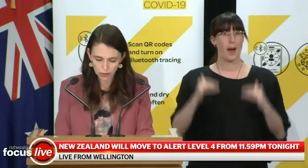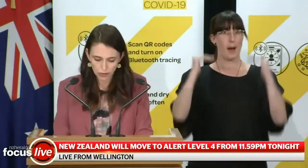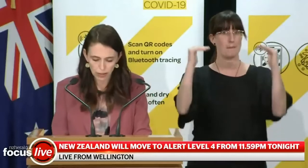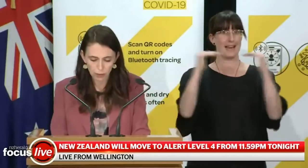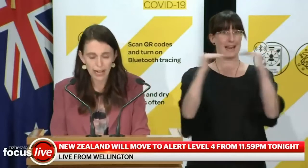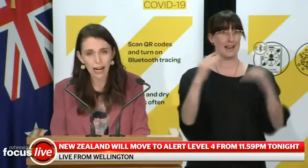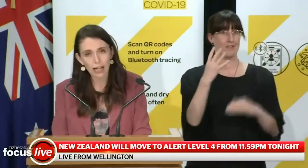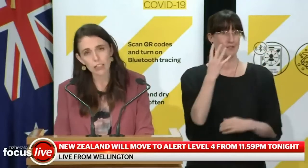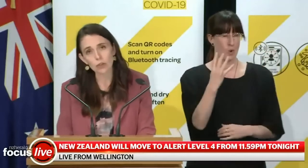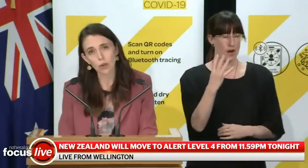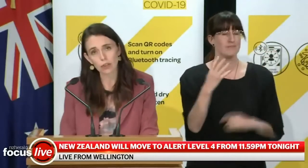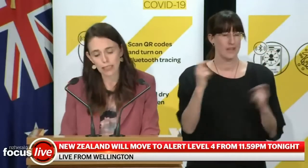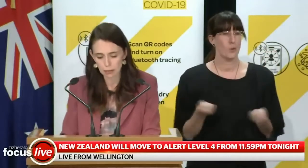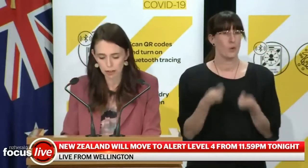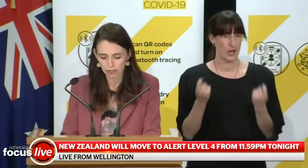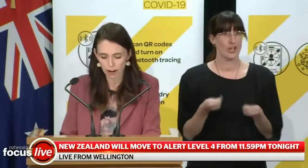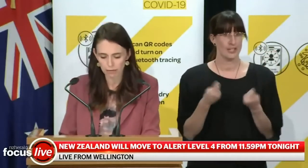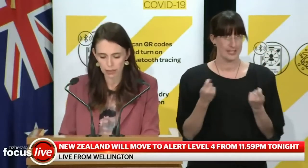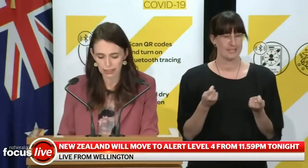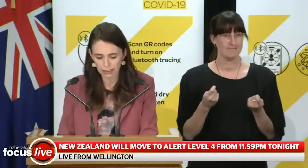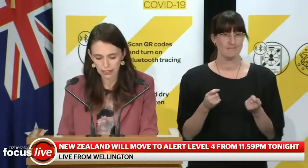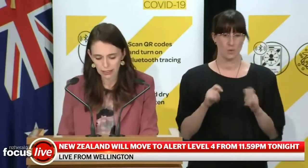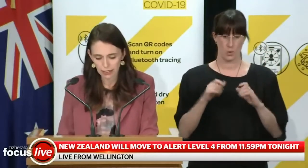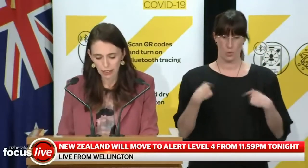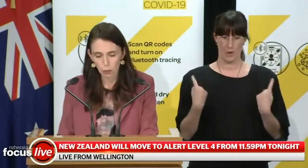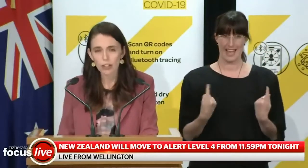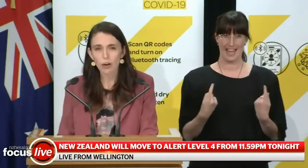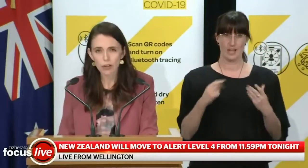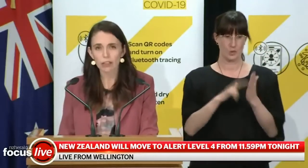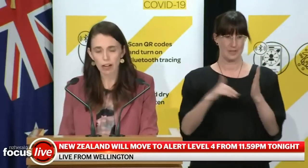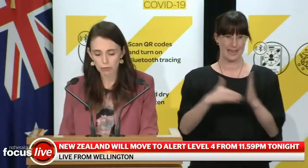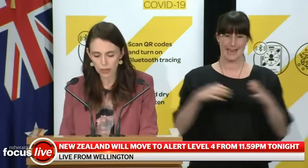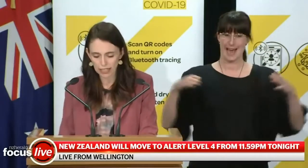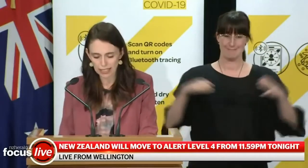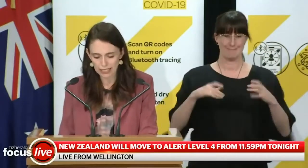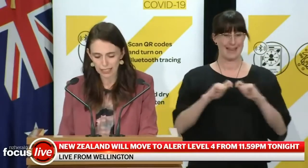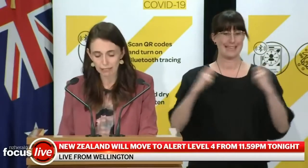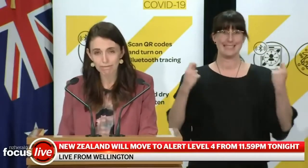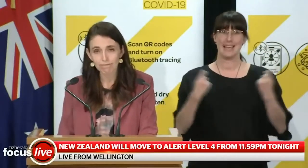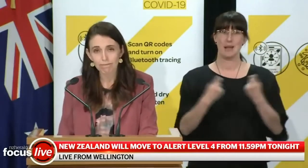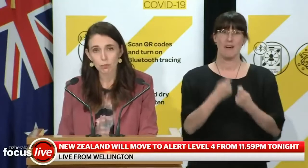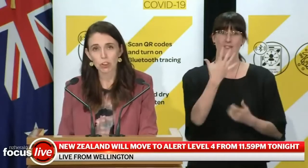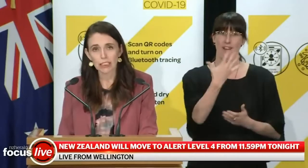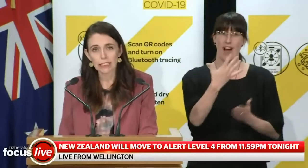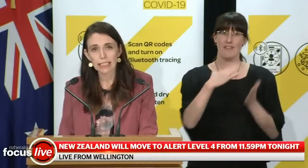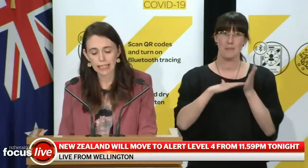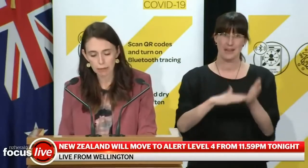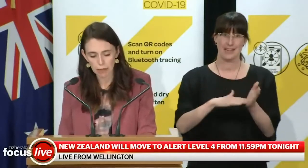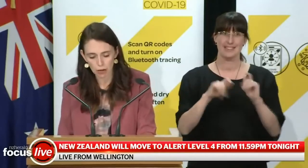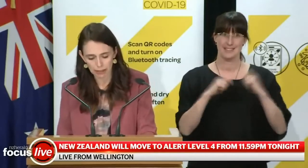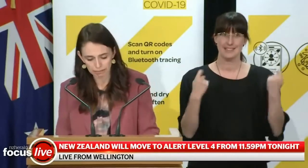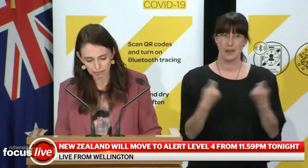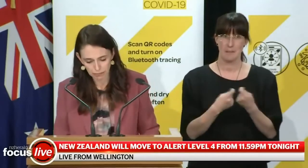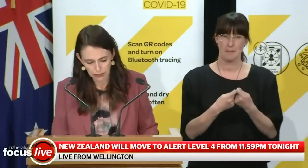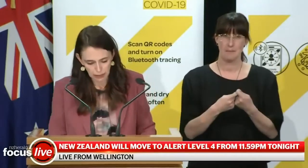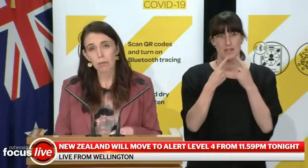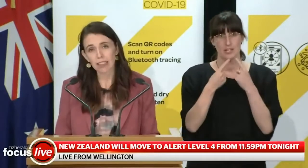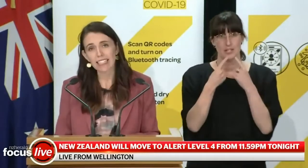know that we are a strong team of 5 million, and we know that life will get easier. We just need to keep